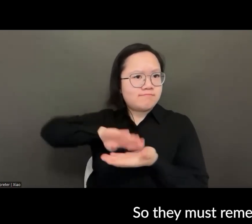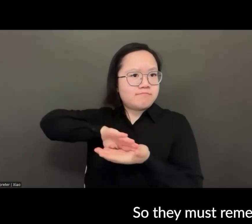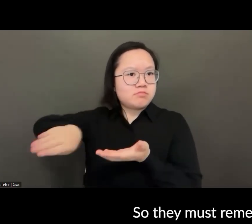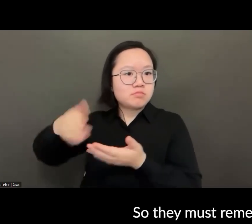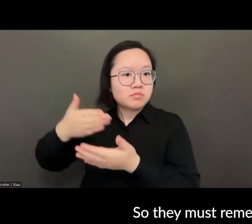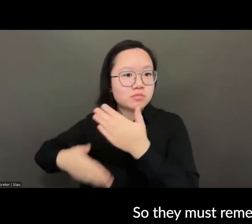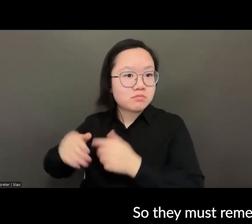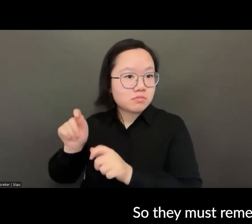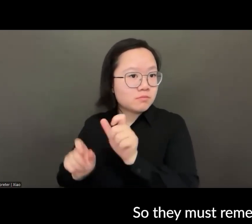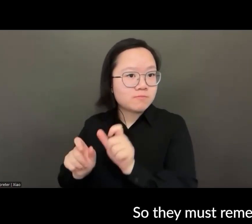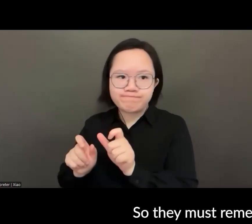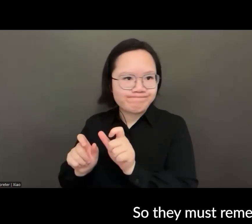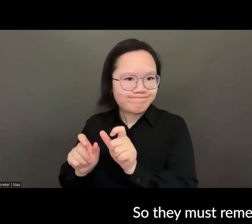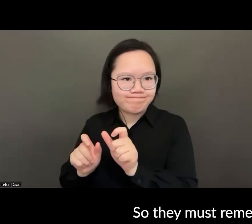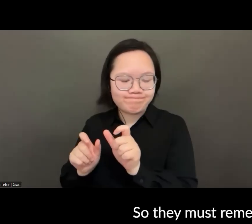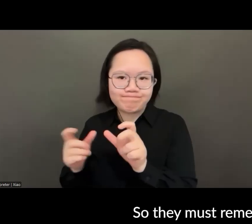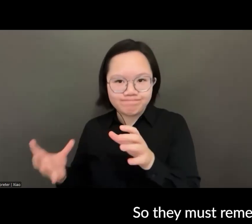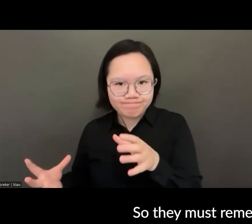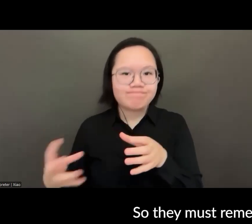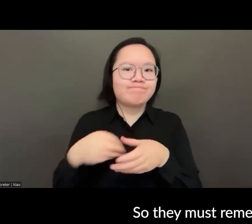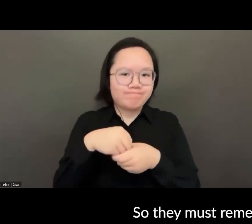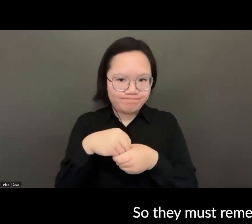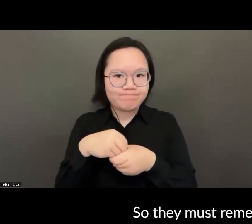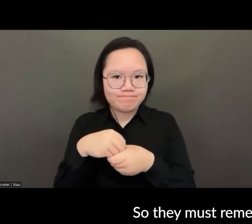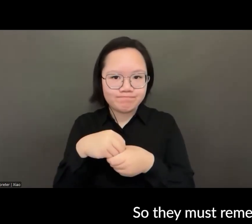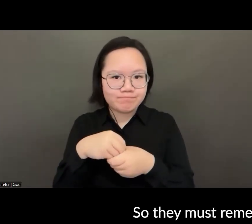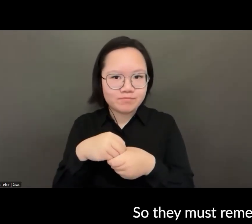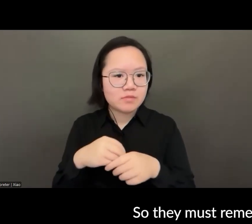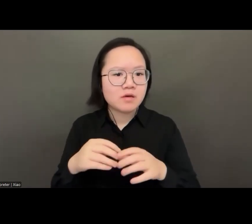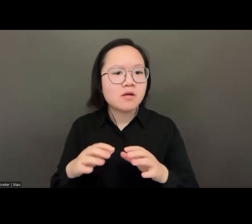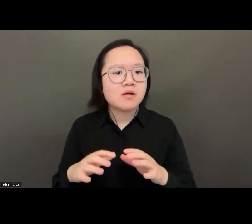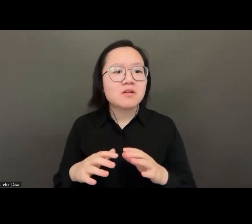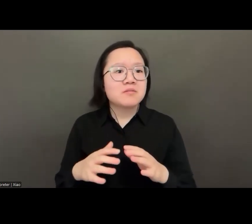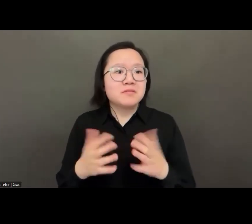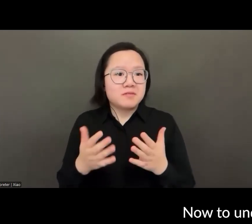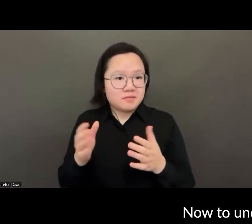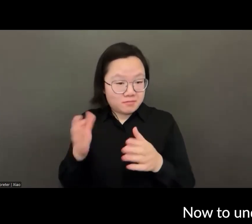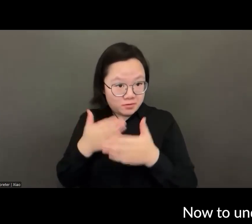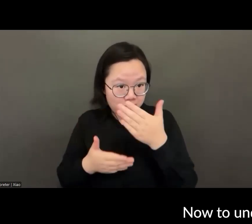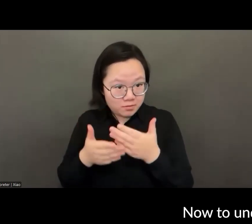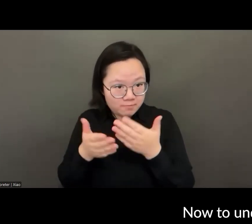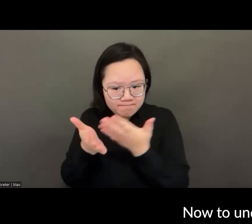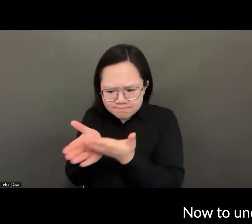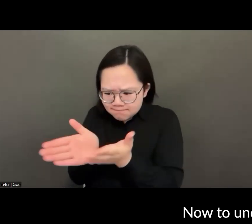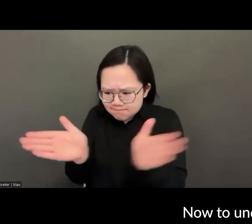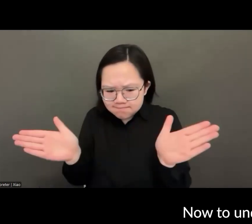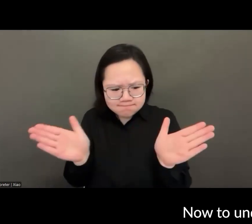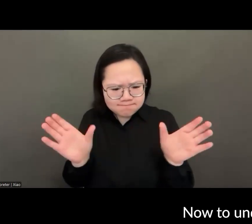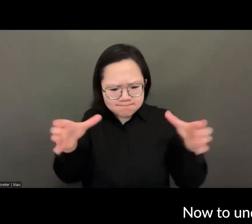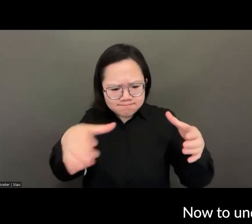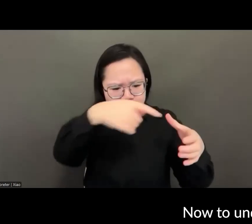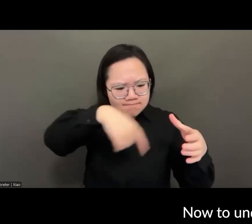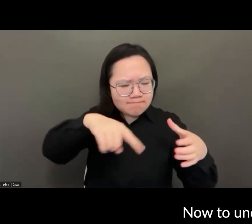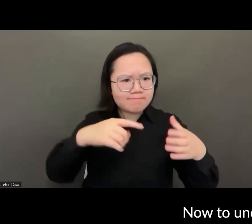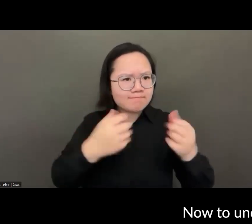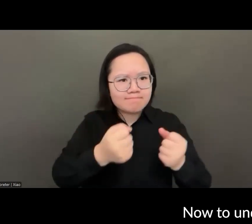must remember that inclusion is not partial. So to understand